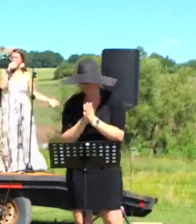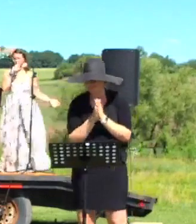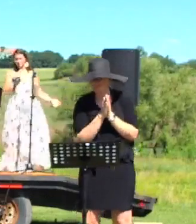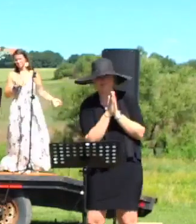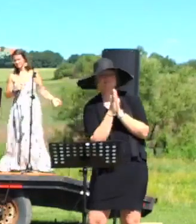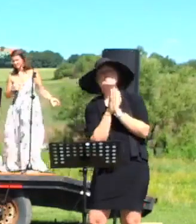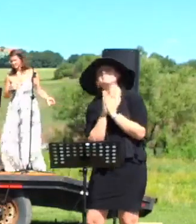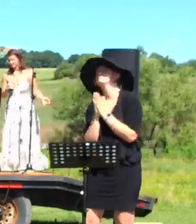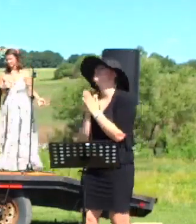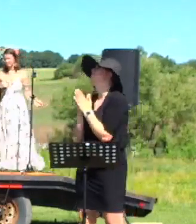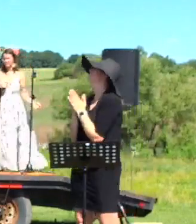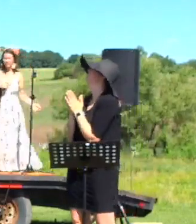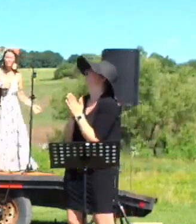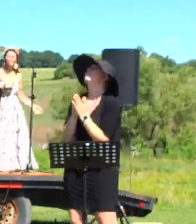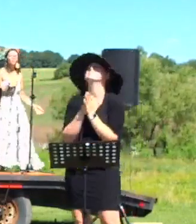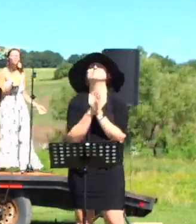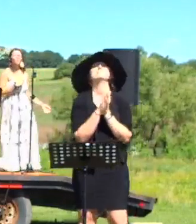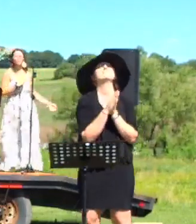life.